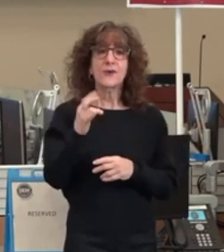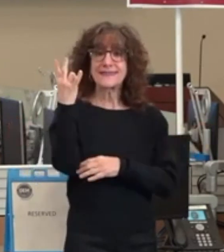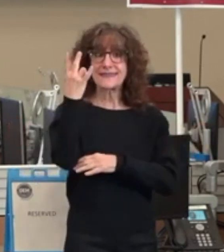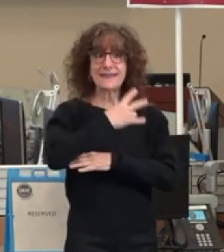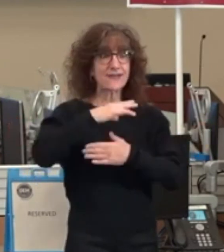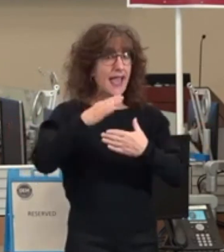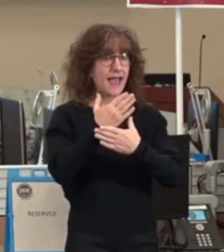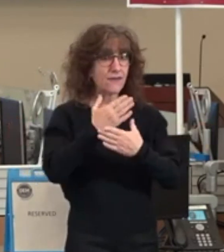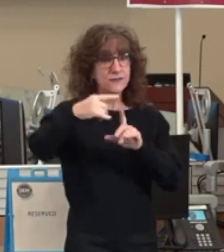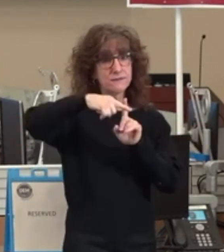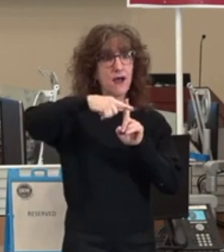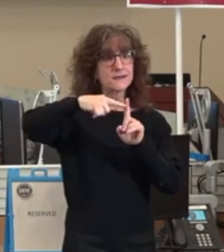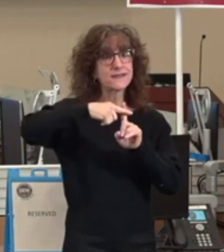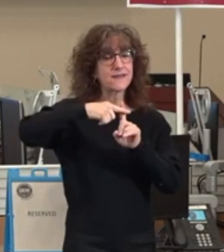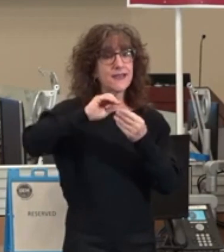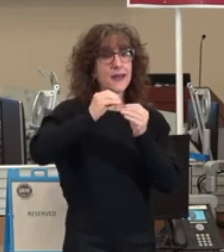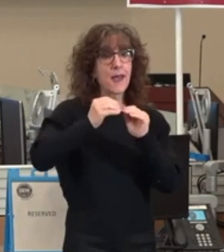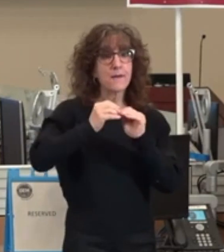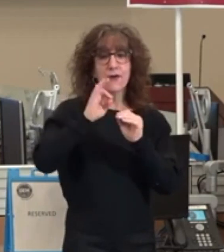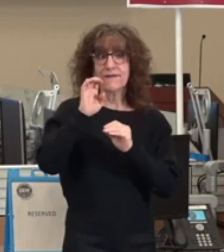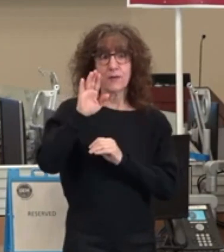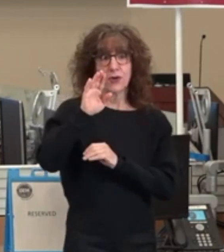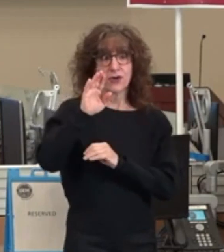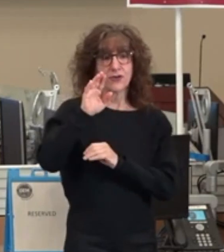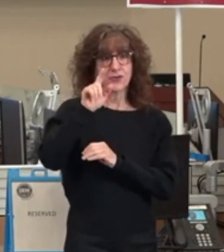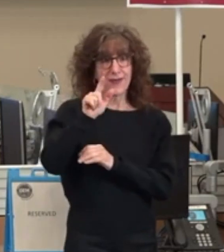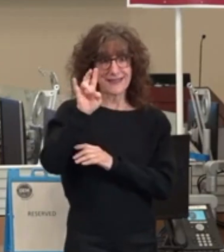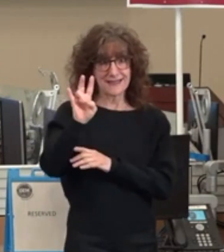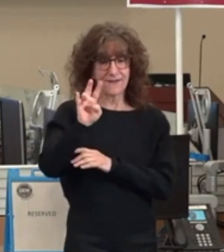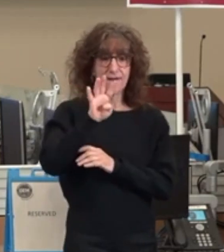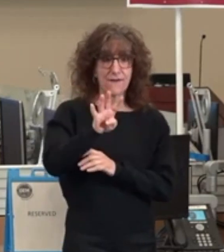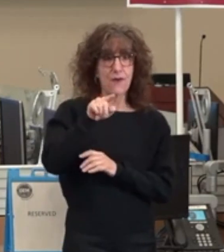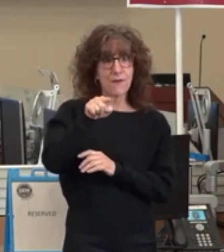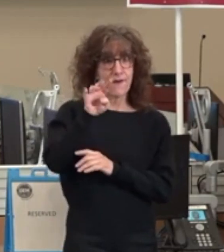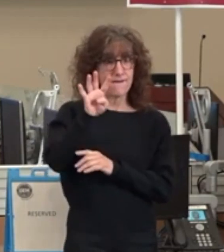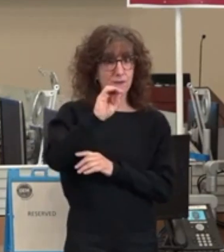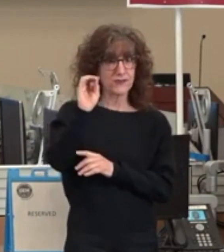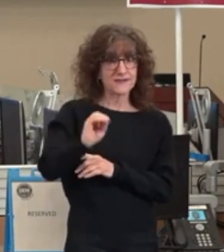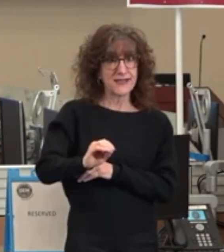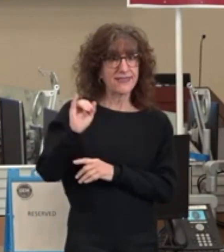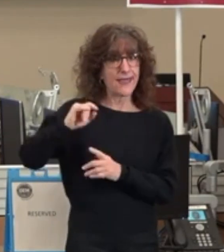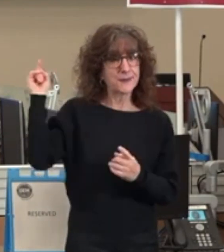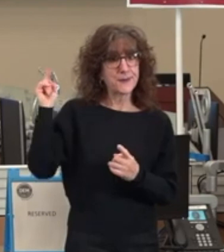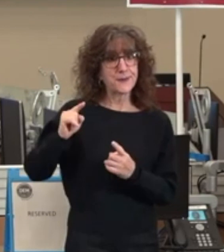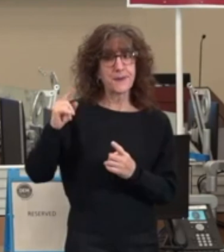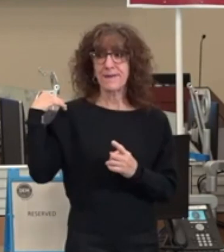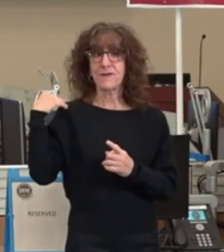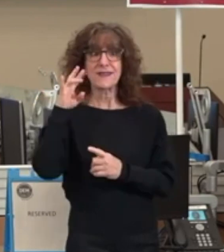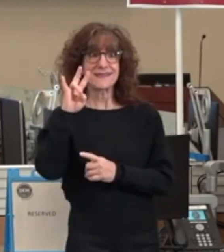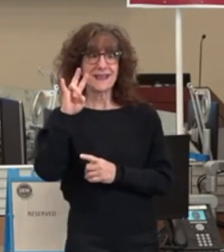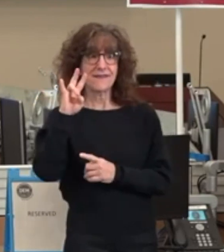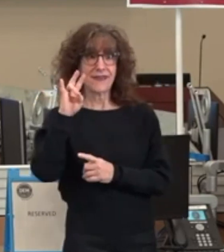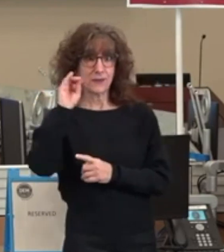7-day average positivity rate as of February 27th is 4.4%. This is down from